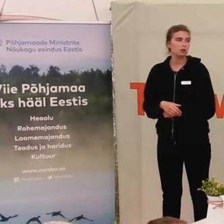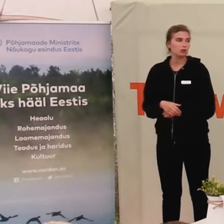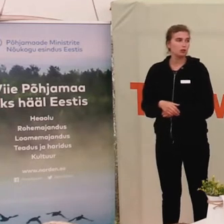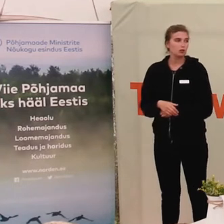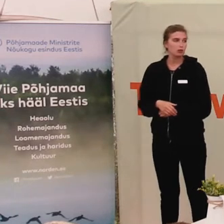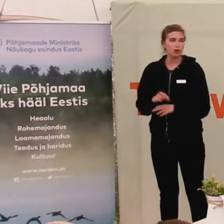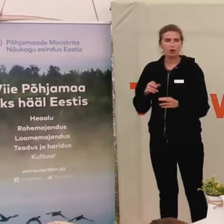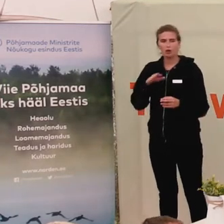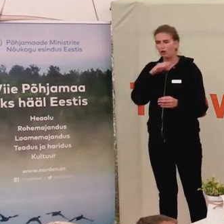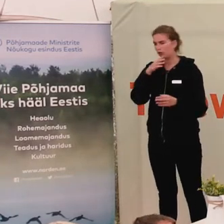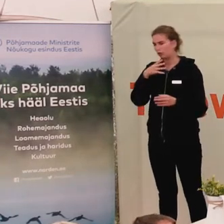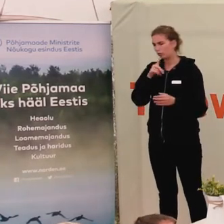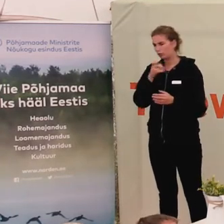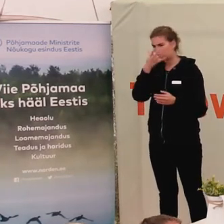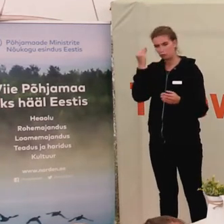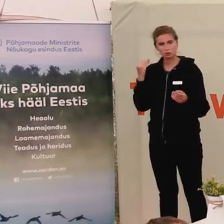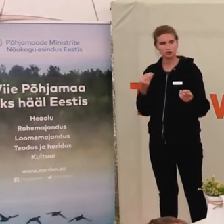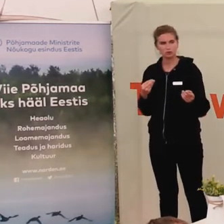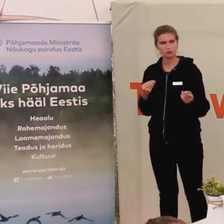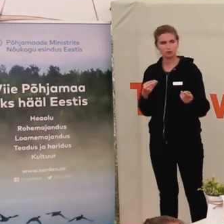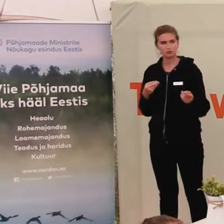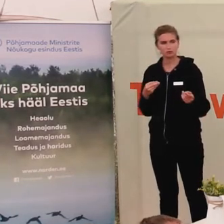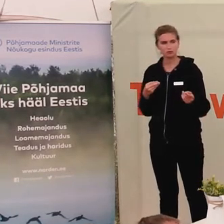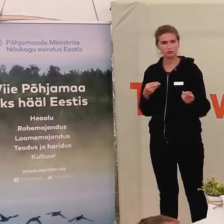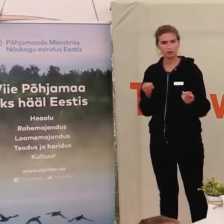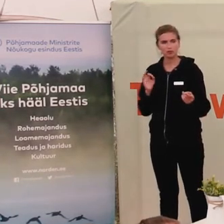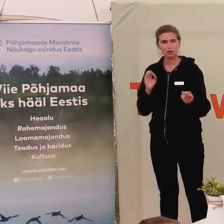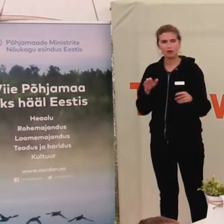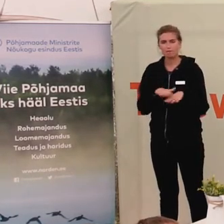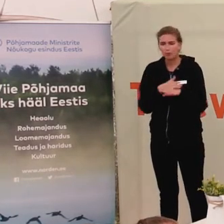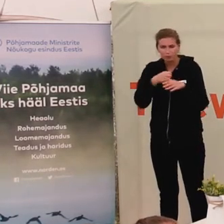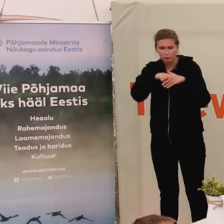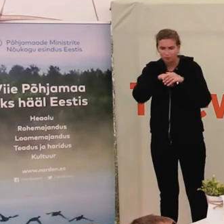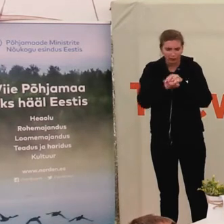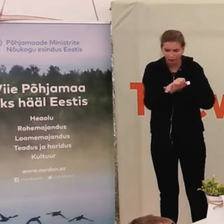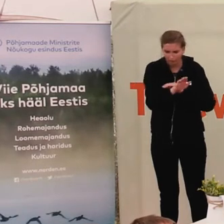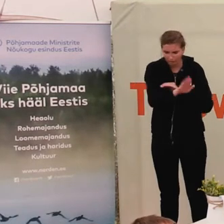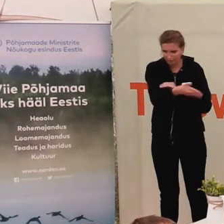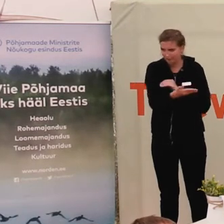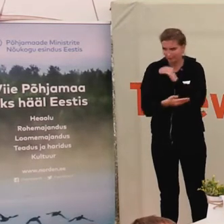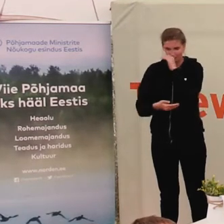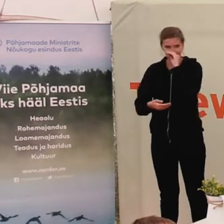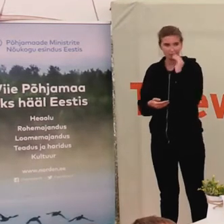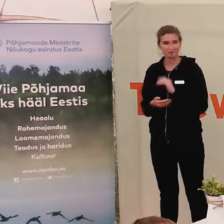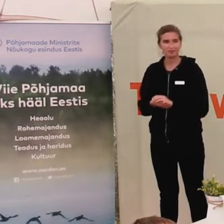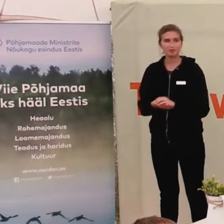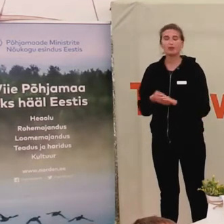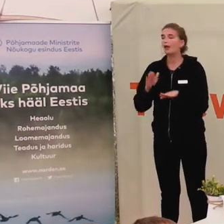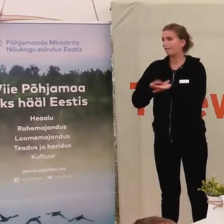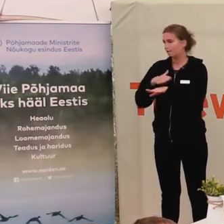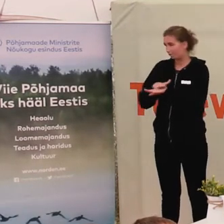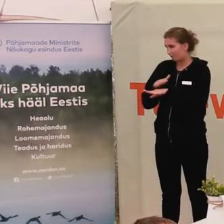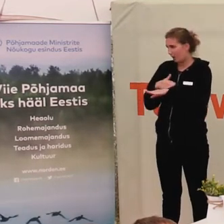Yes, I forgot the question. The microphone. Yeah, I'm sorry. I'm sorry, you're hiding behind me. Oh, sorry, that's